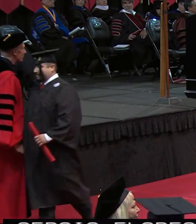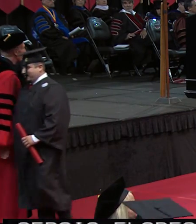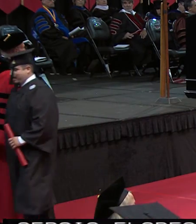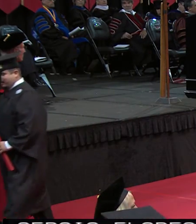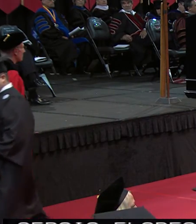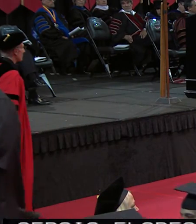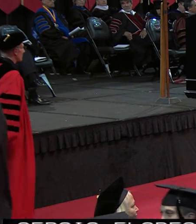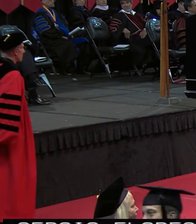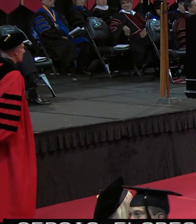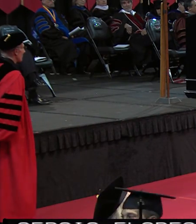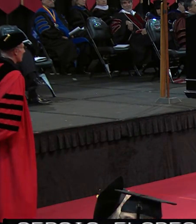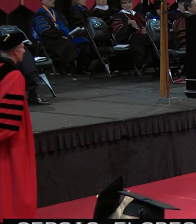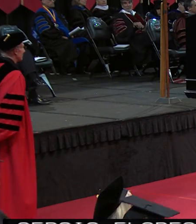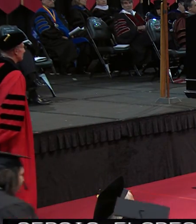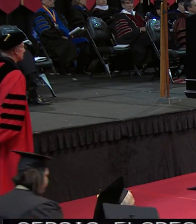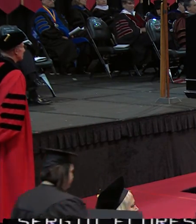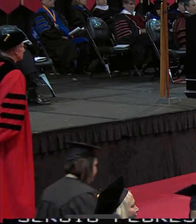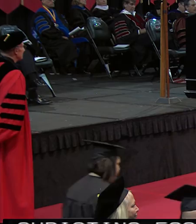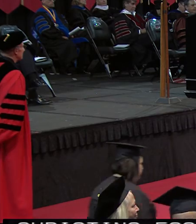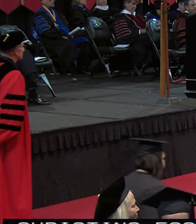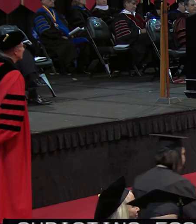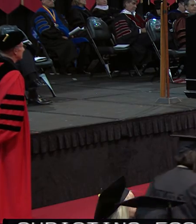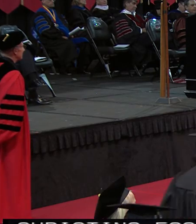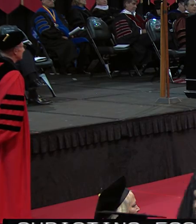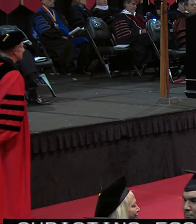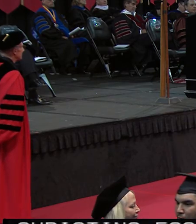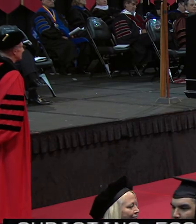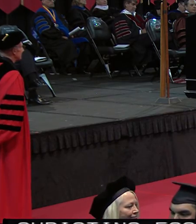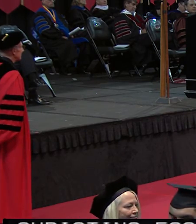Yvonne Marie Garza.